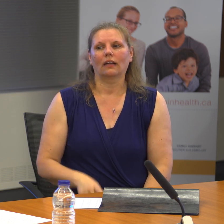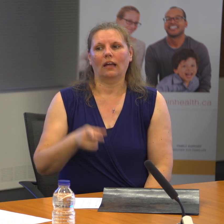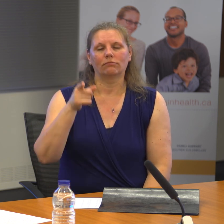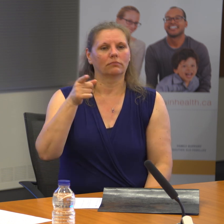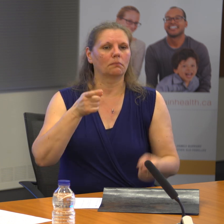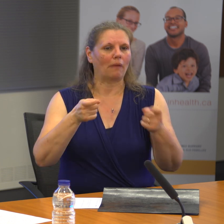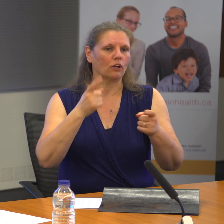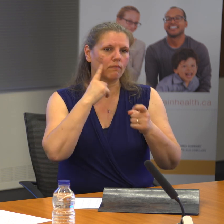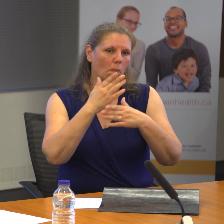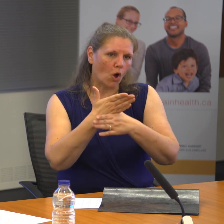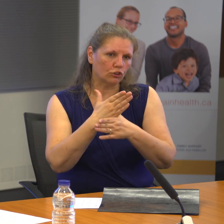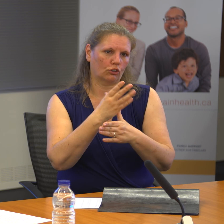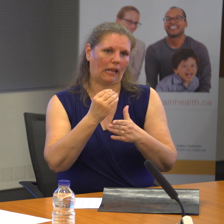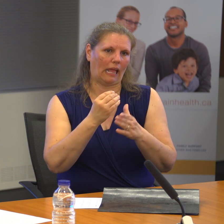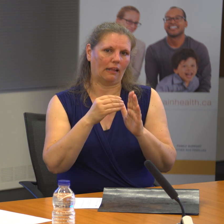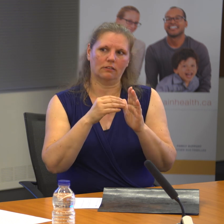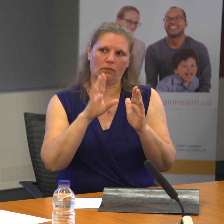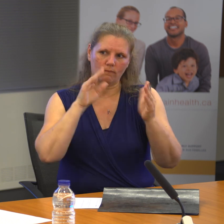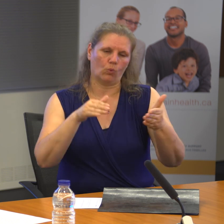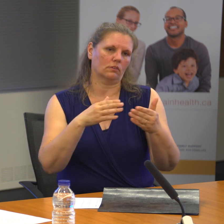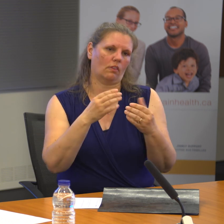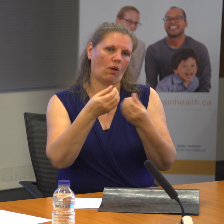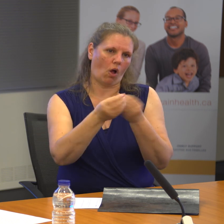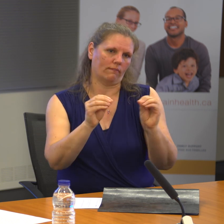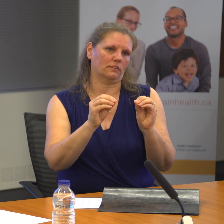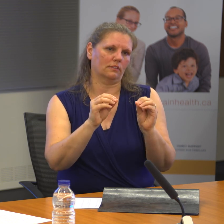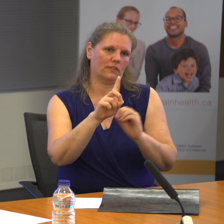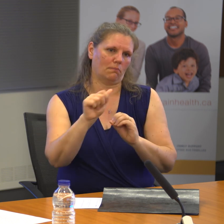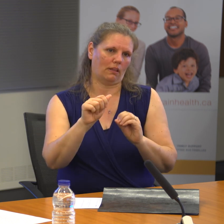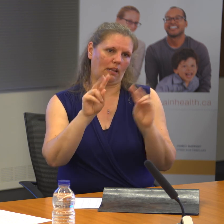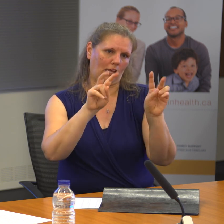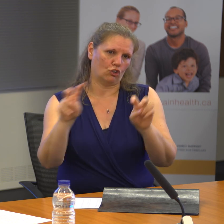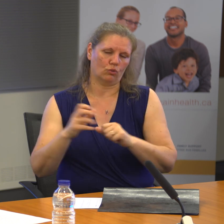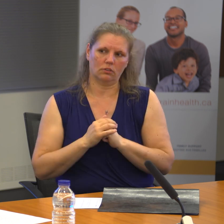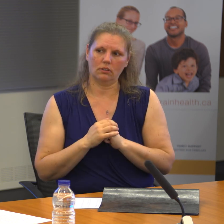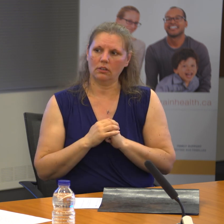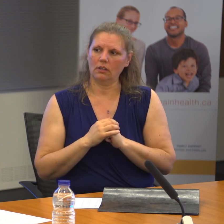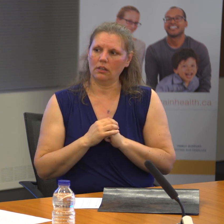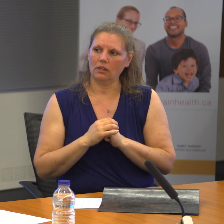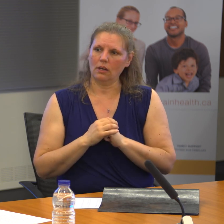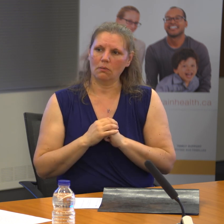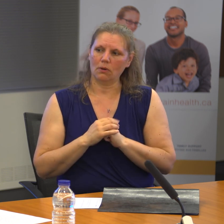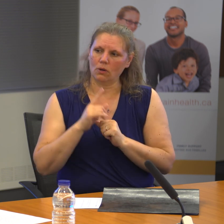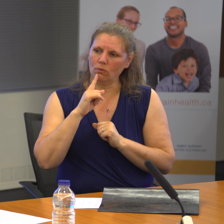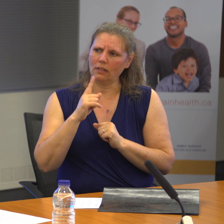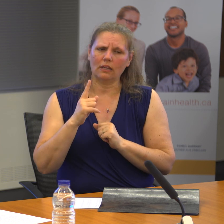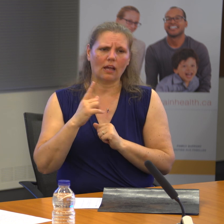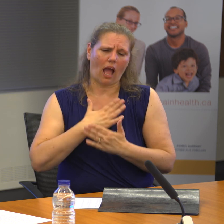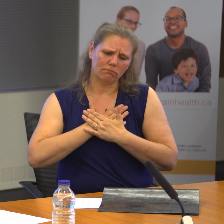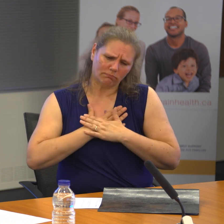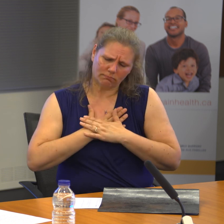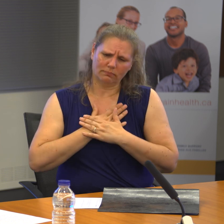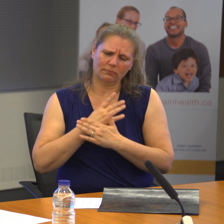Engagement Unit for the Office for Disability Issues. With that, please accept my sincere thanks.